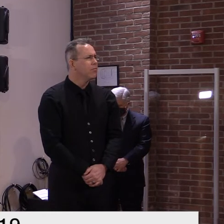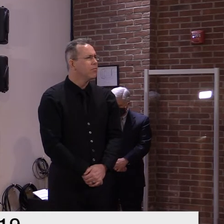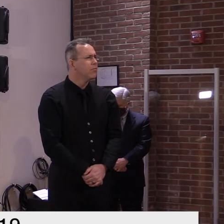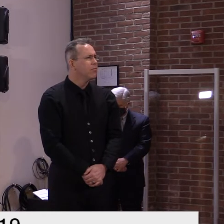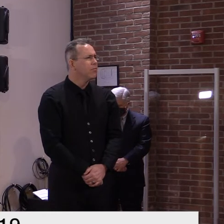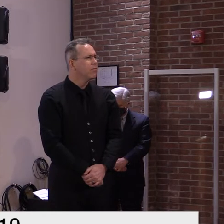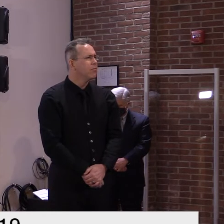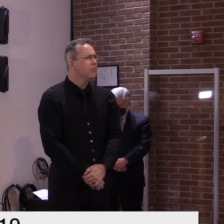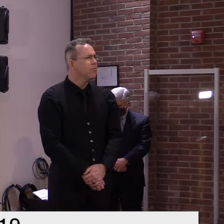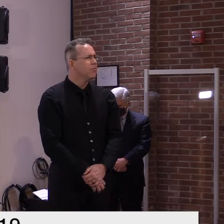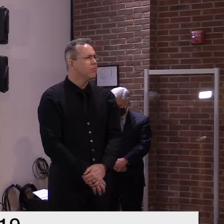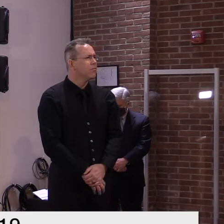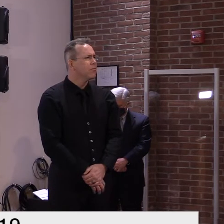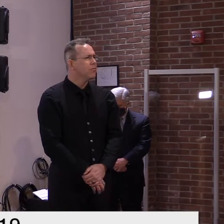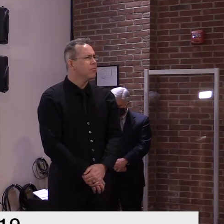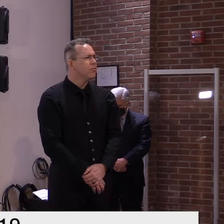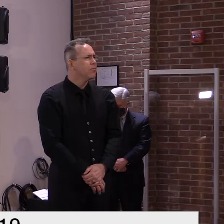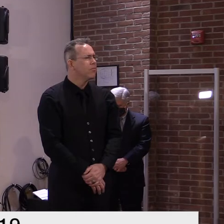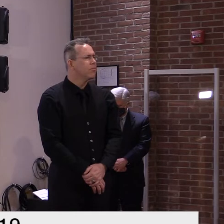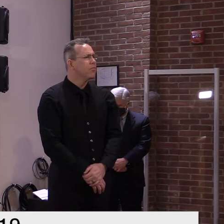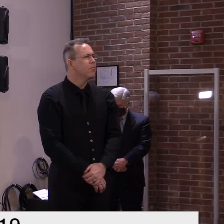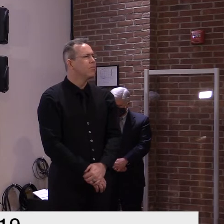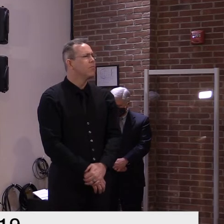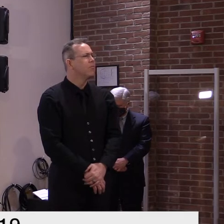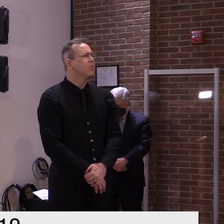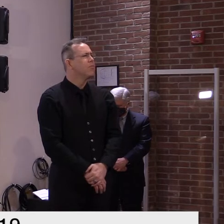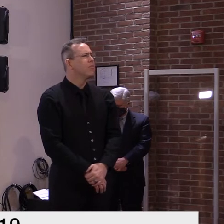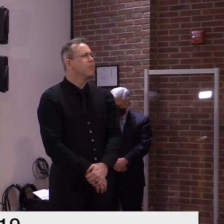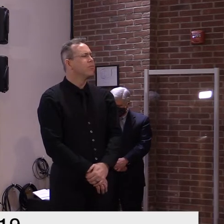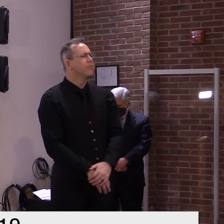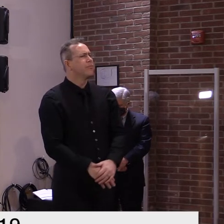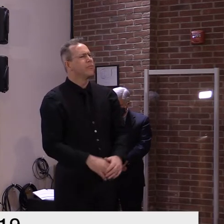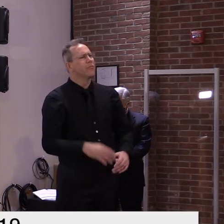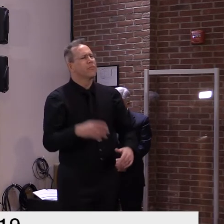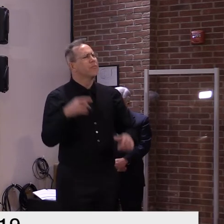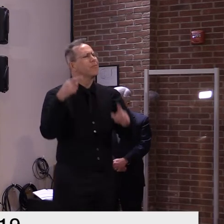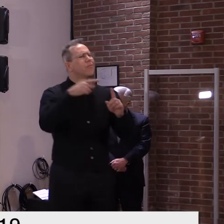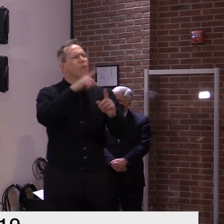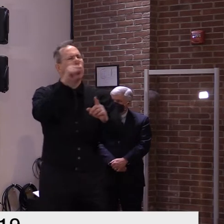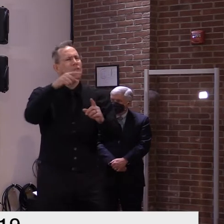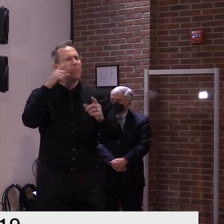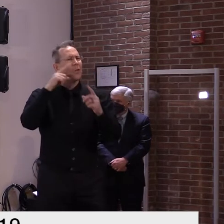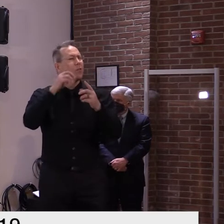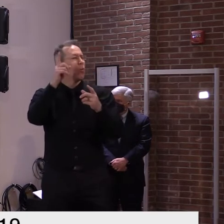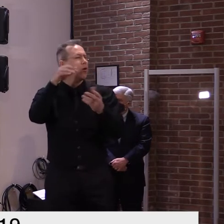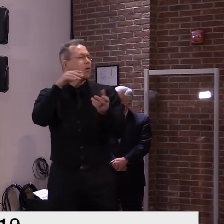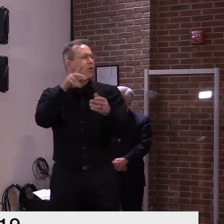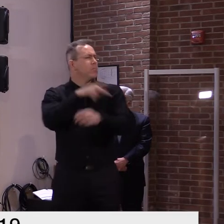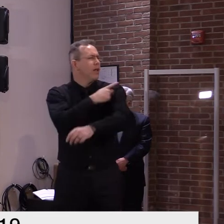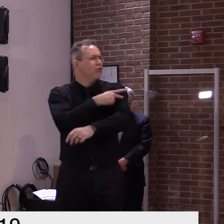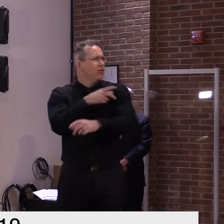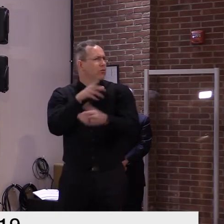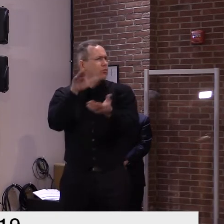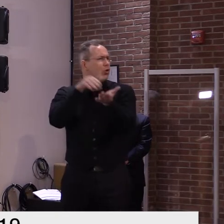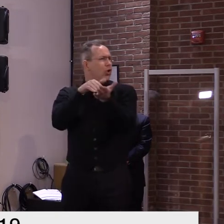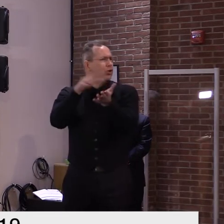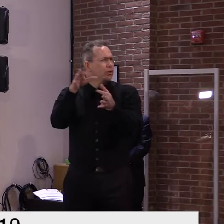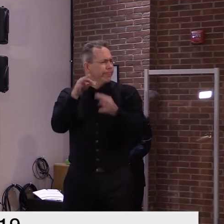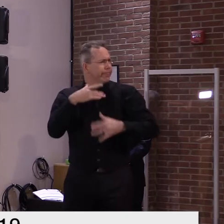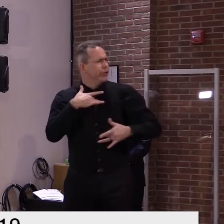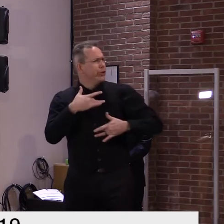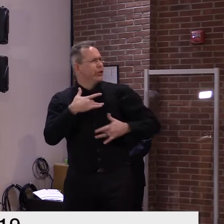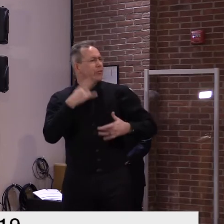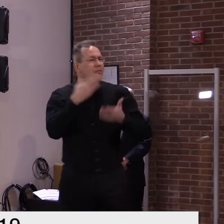guess, is where at this point are the people with pre-existing conditions